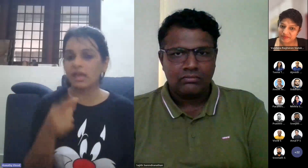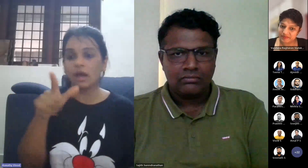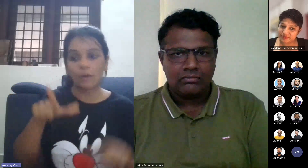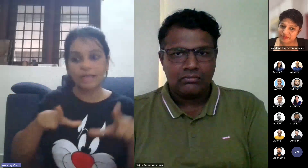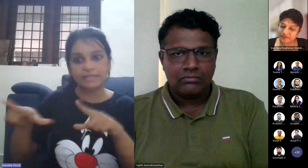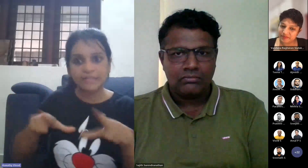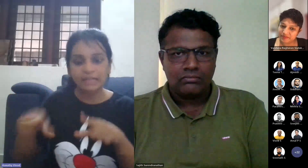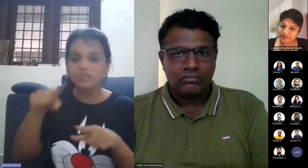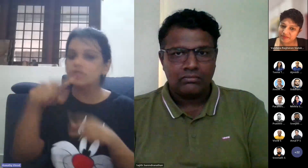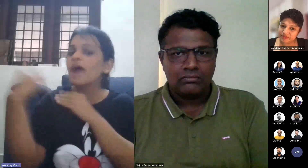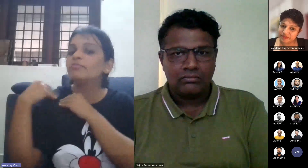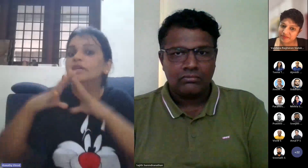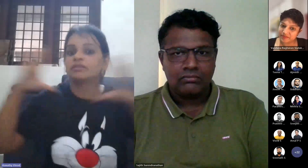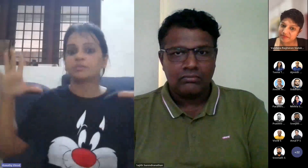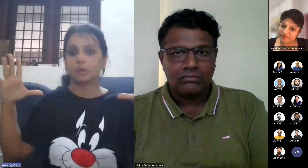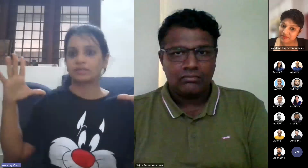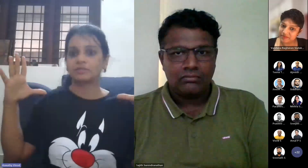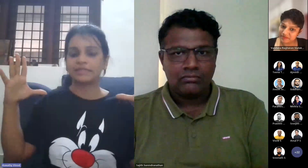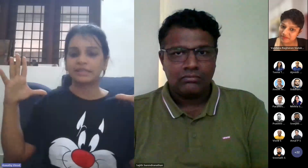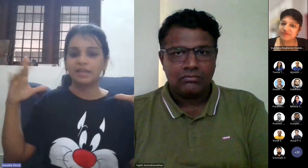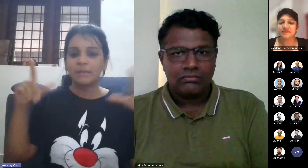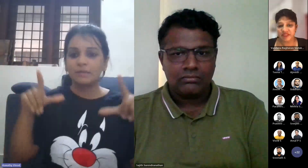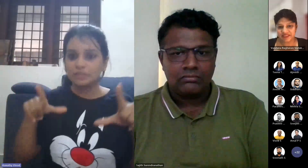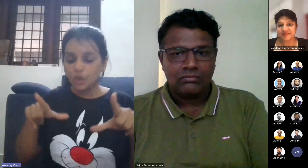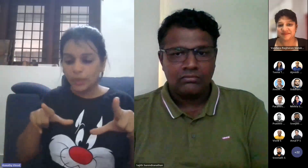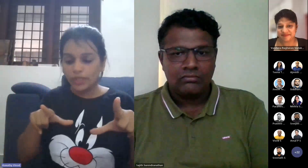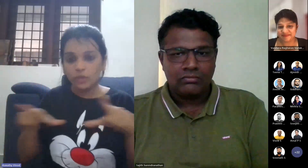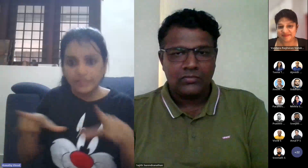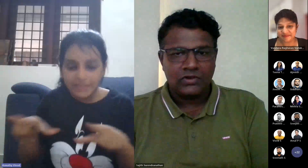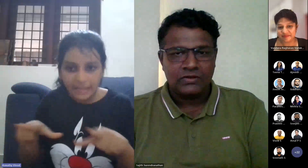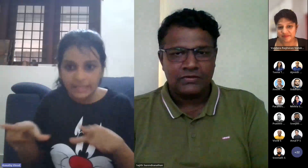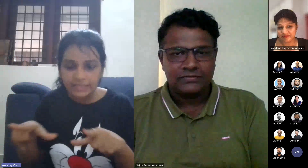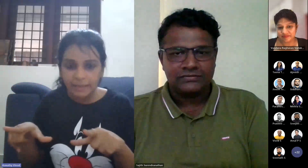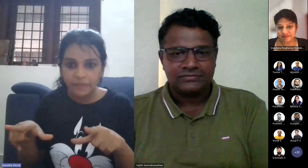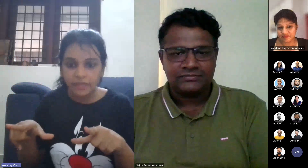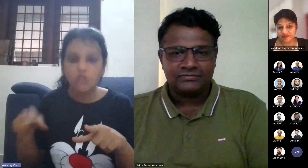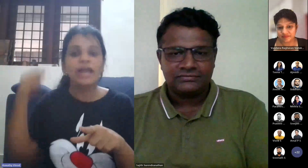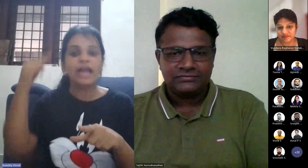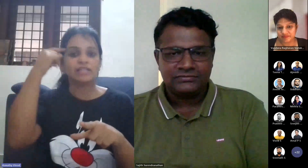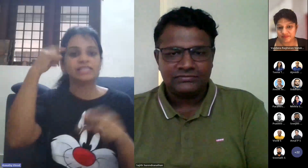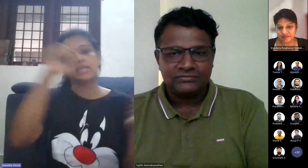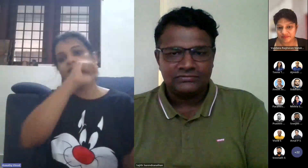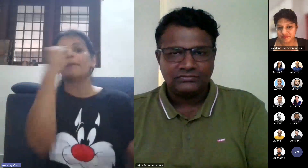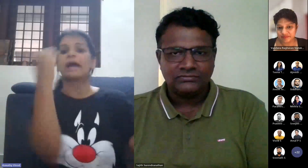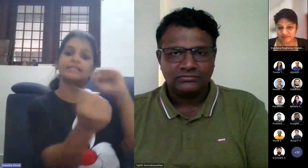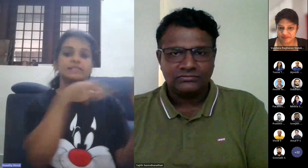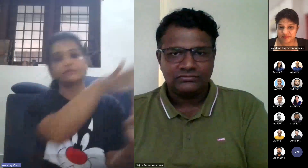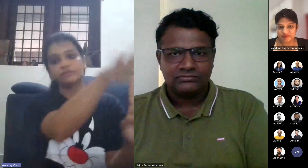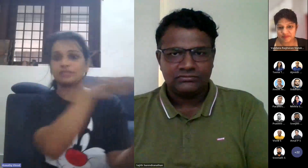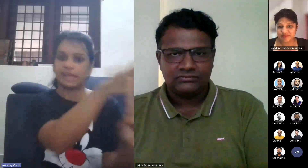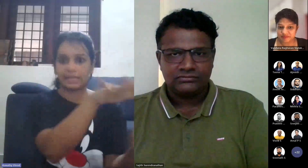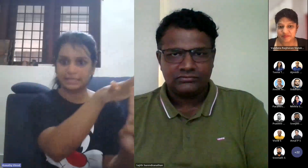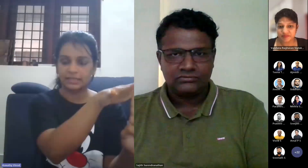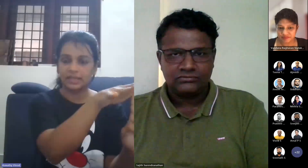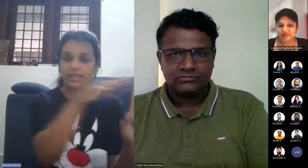was saying how, as designers, you have a big responsibility. Because when you are designing something, you are actually changing the mindset